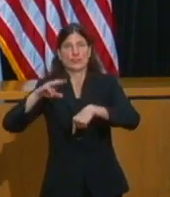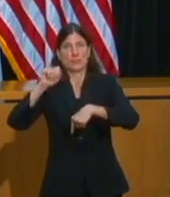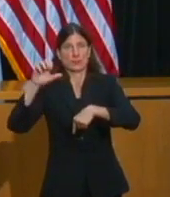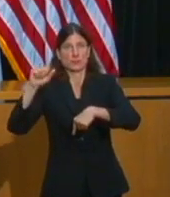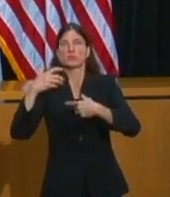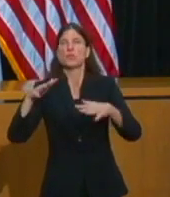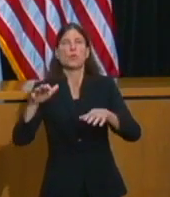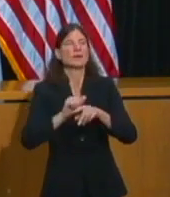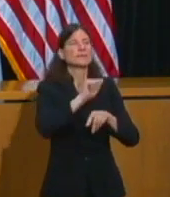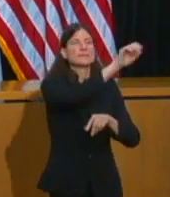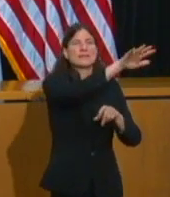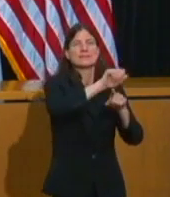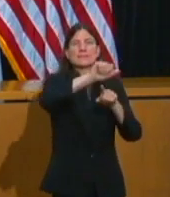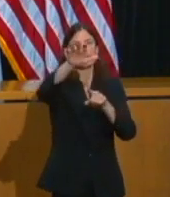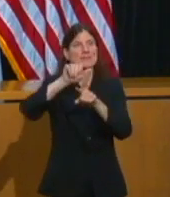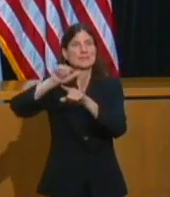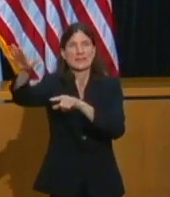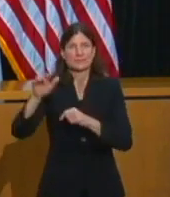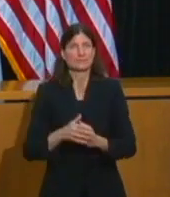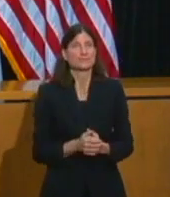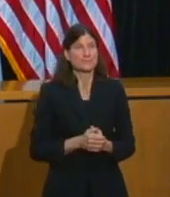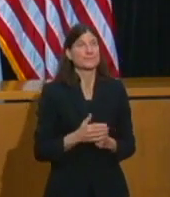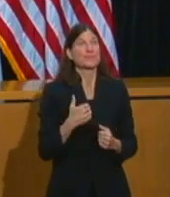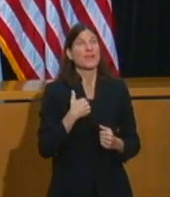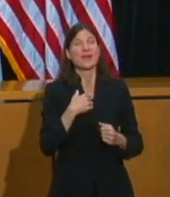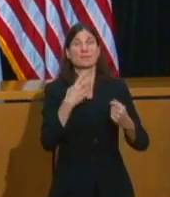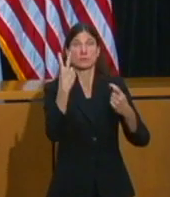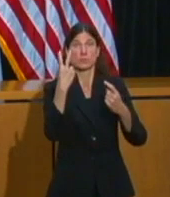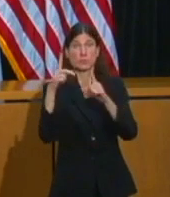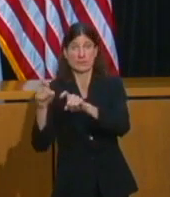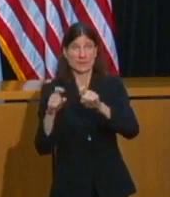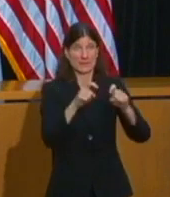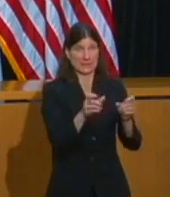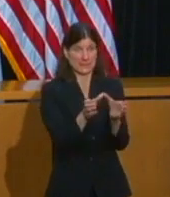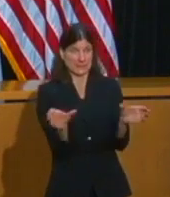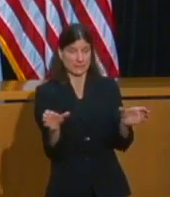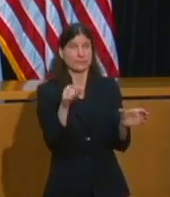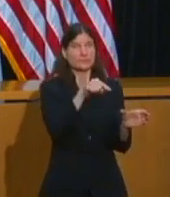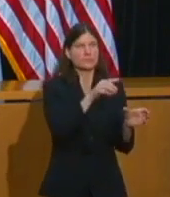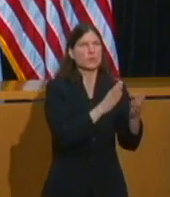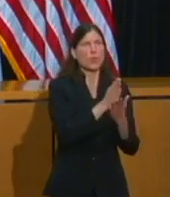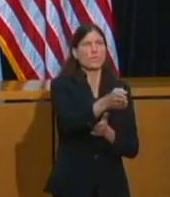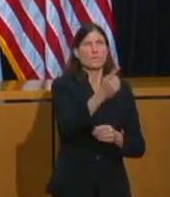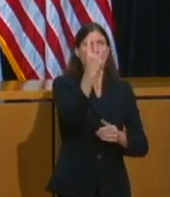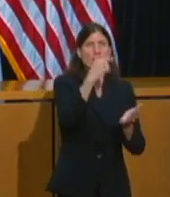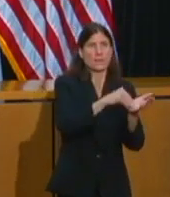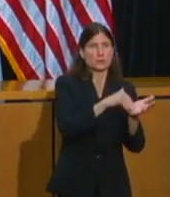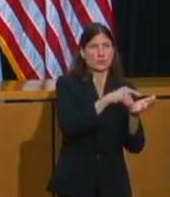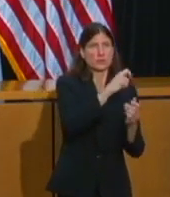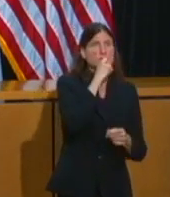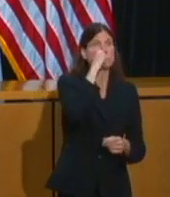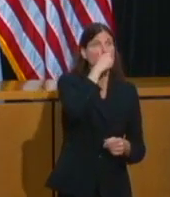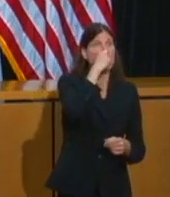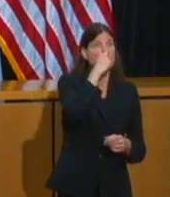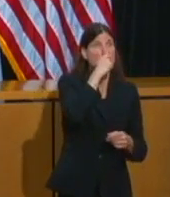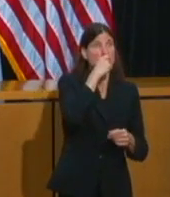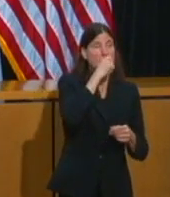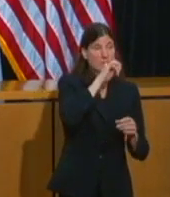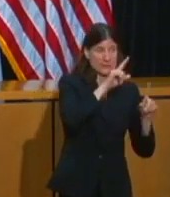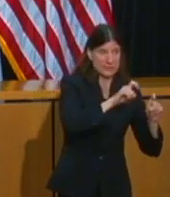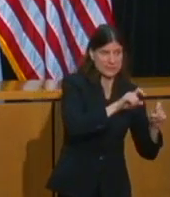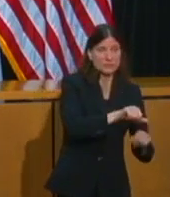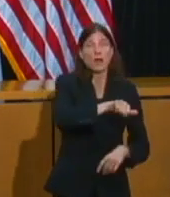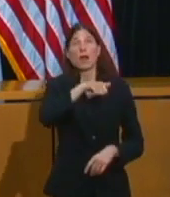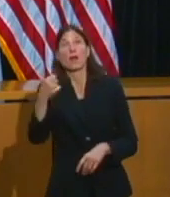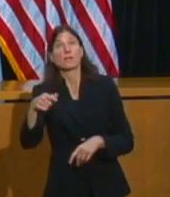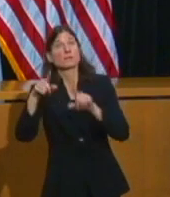by 1,300 molecular tests per day, and one to conduct up to 1,600 serology tests per day.